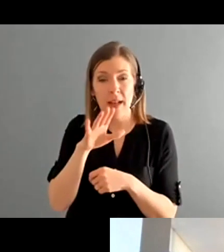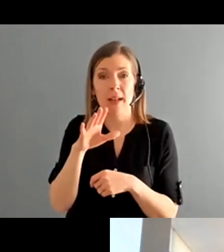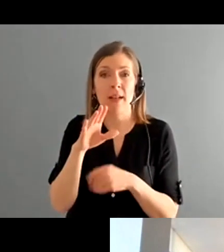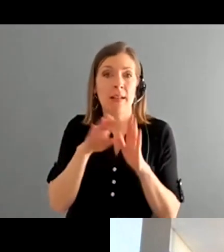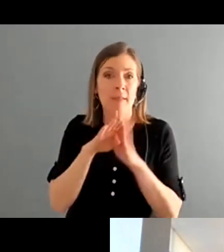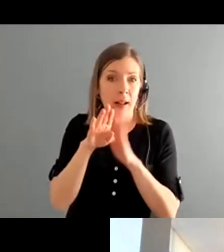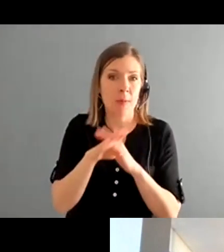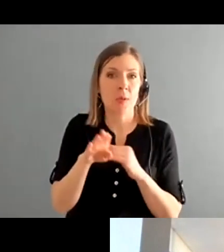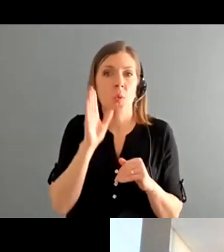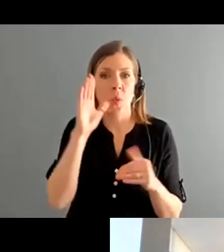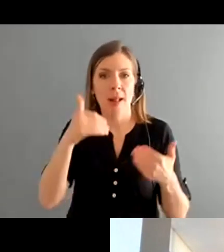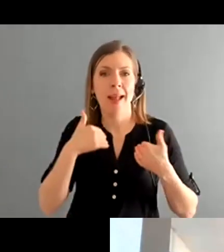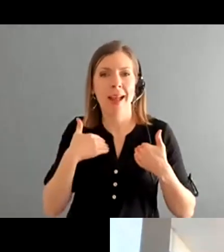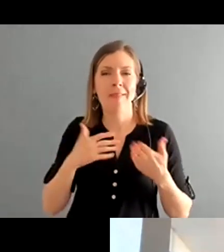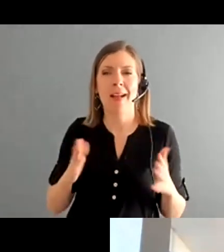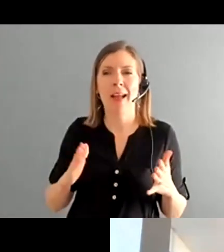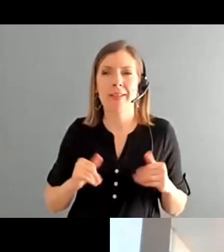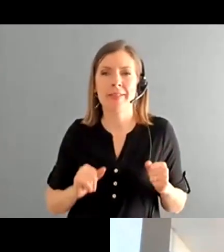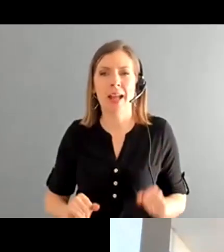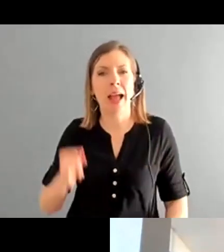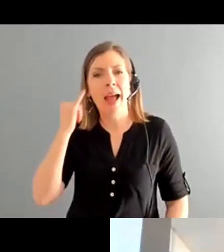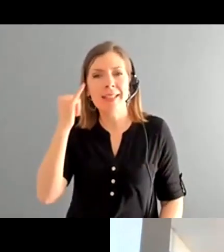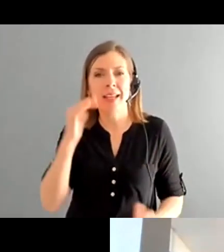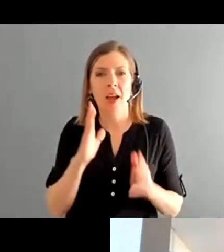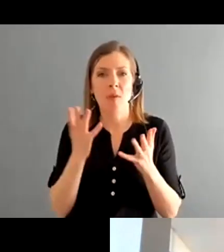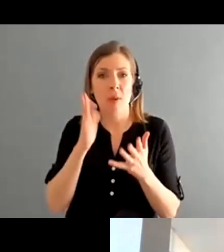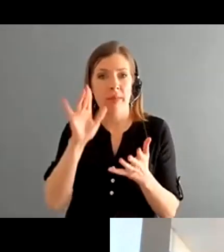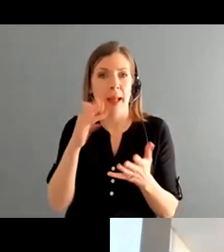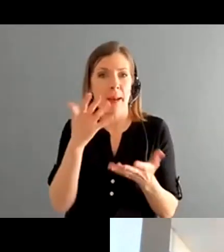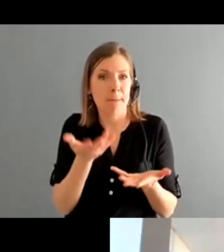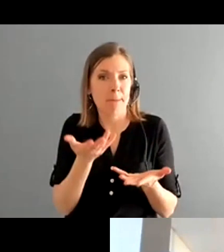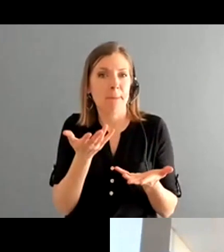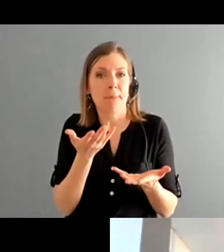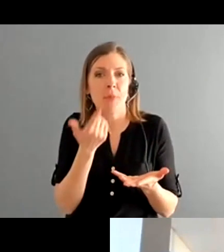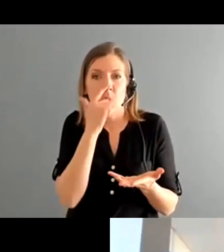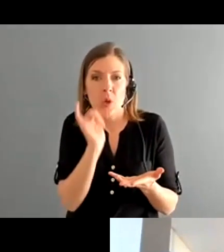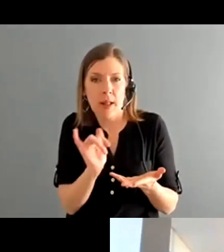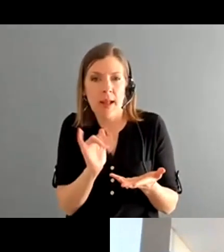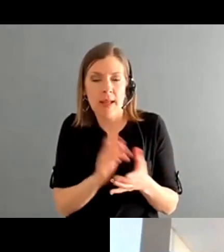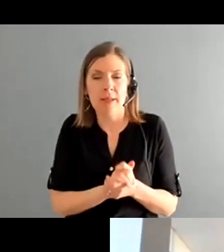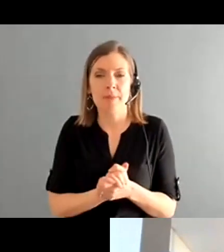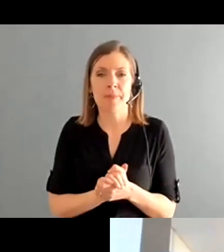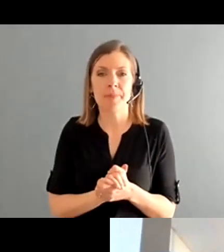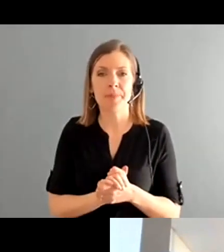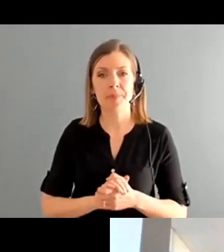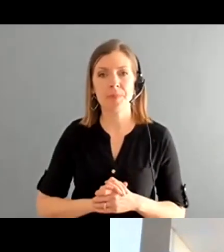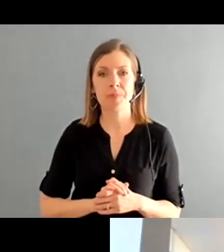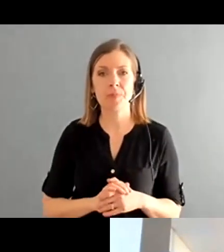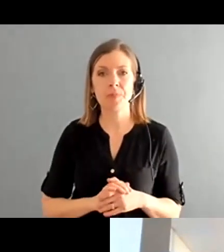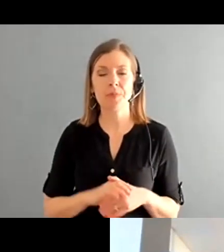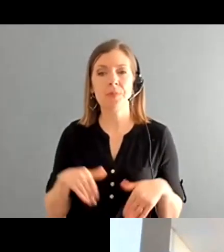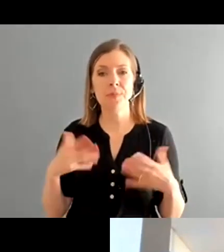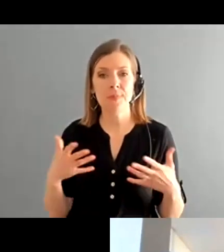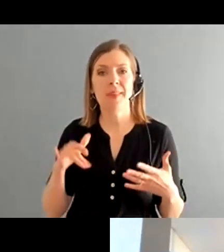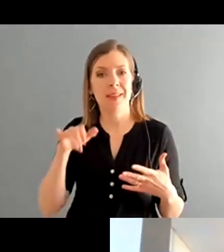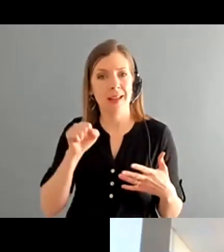developments will have a kind of an idea of what that might have been like. So